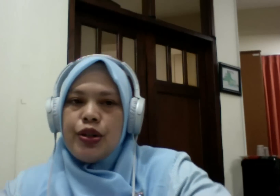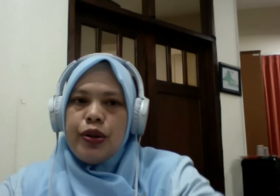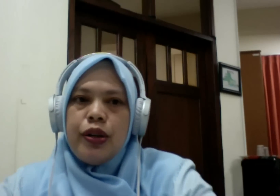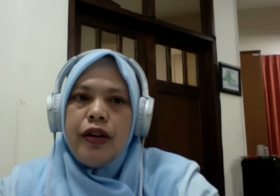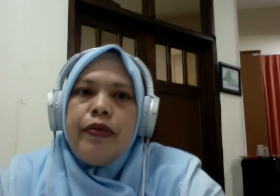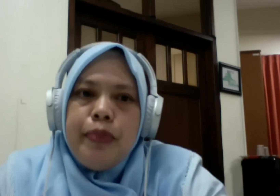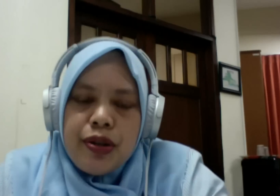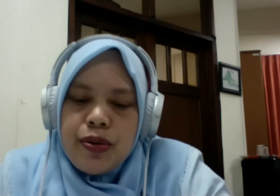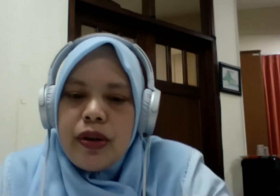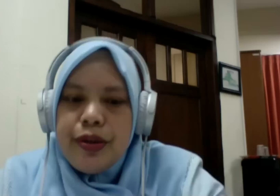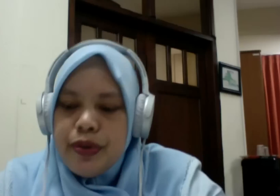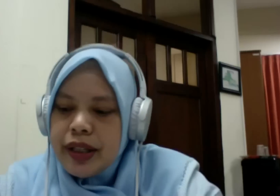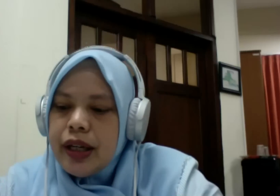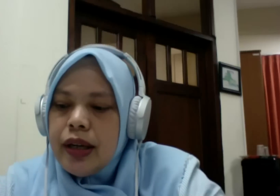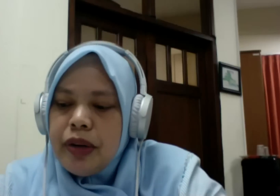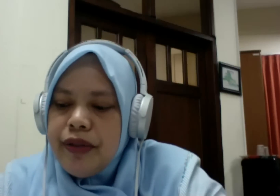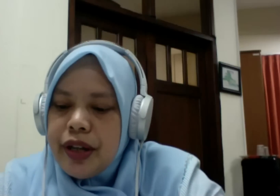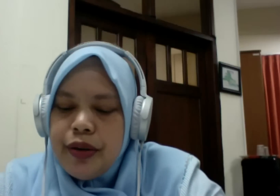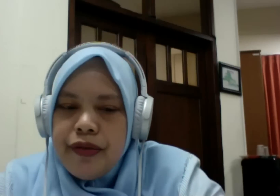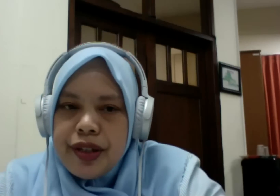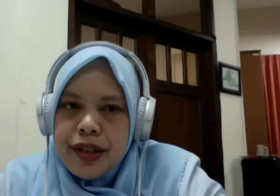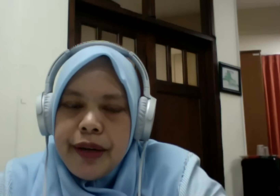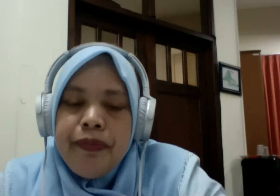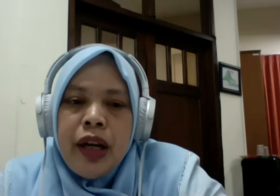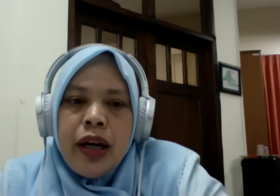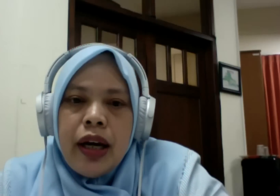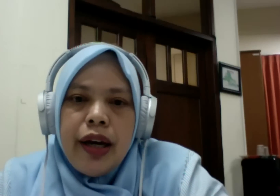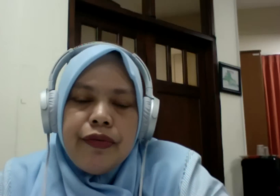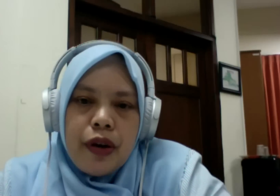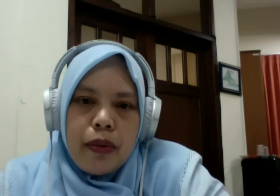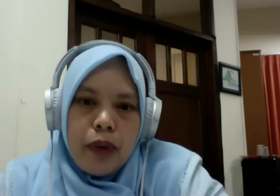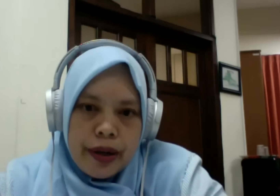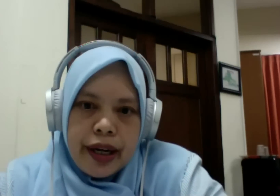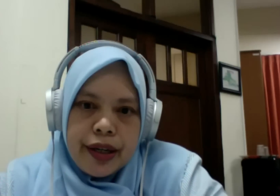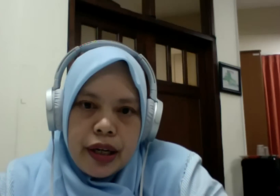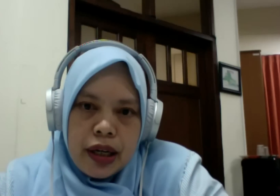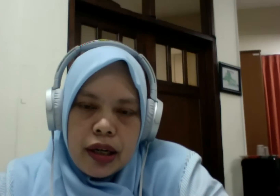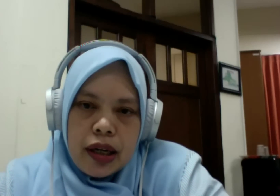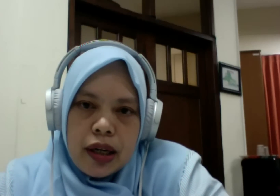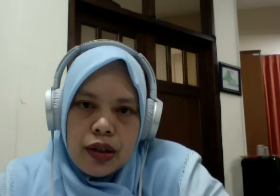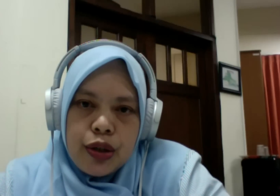a School of Postgraduate Brawijaya University. And for more than